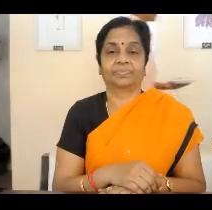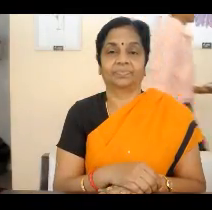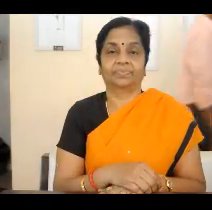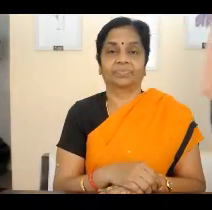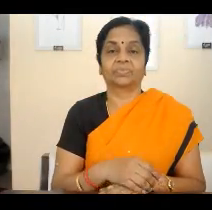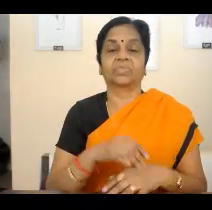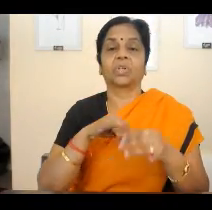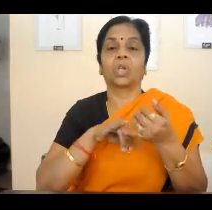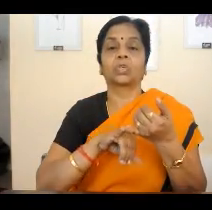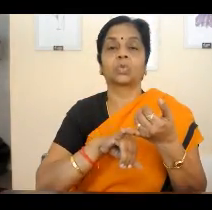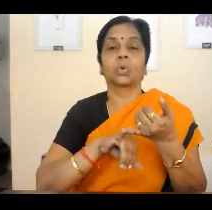Social security.